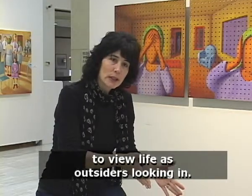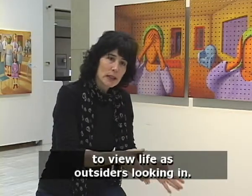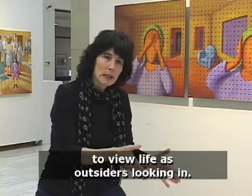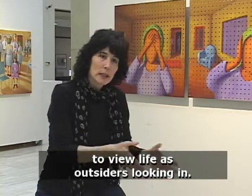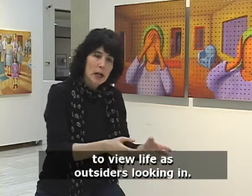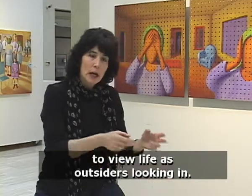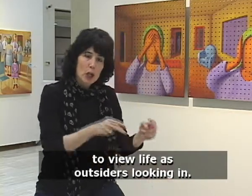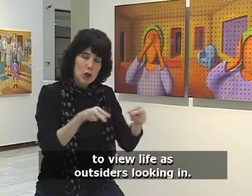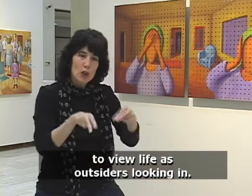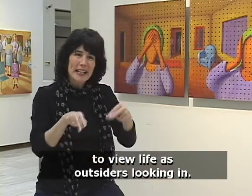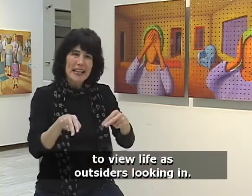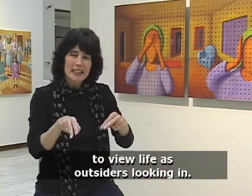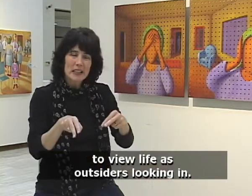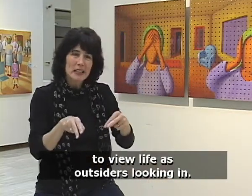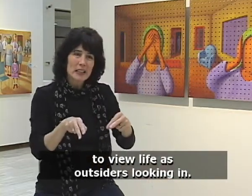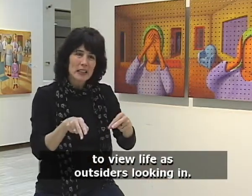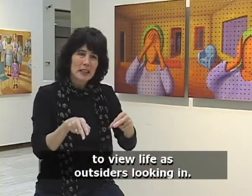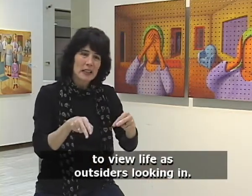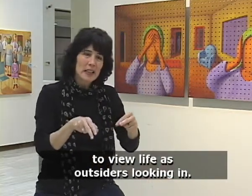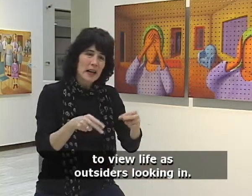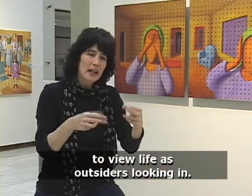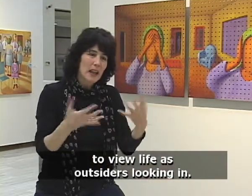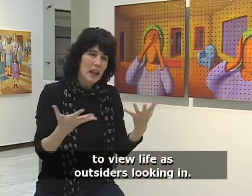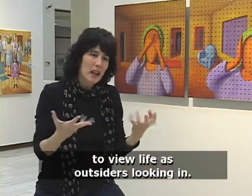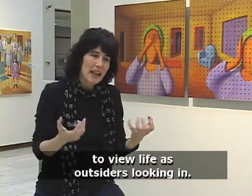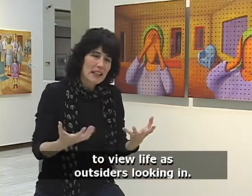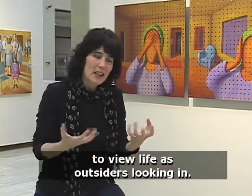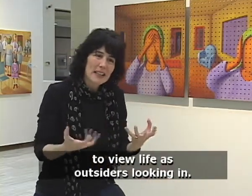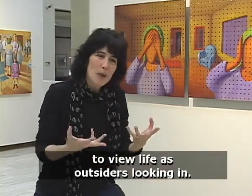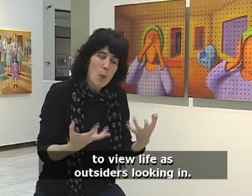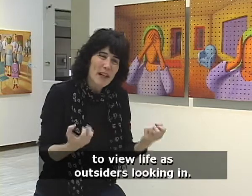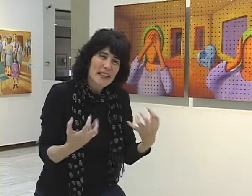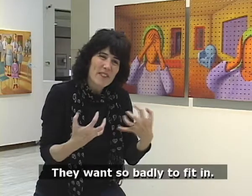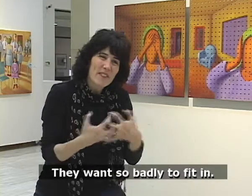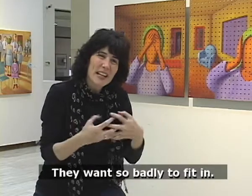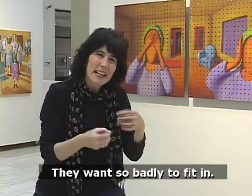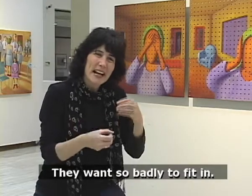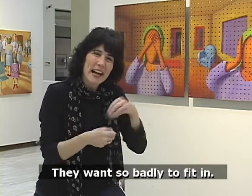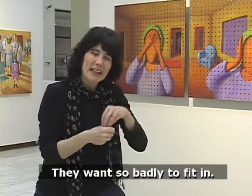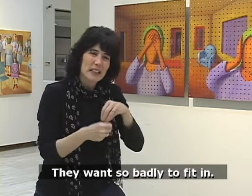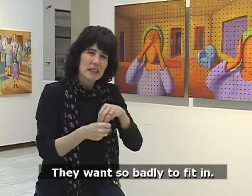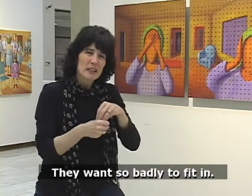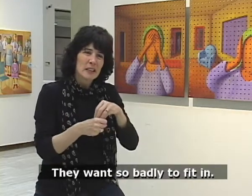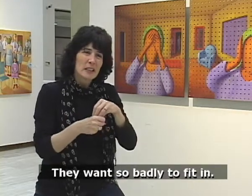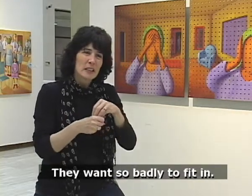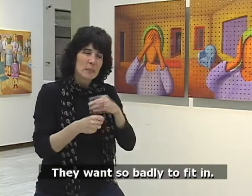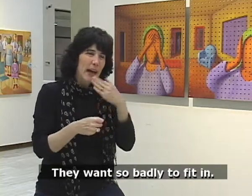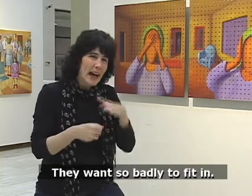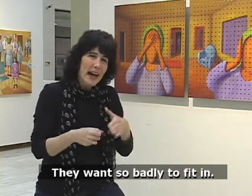as outsiders looking in. They want so badly to fit in.